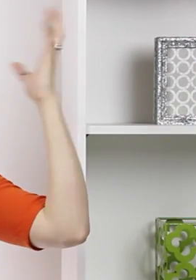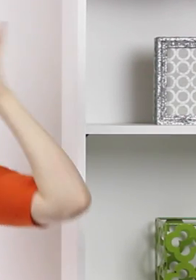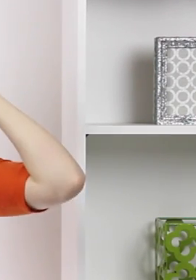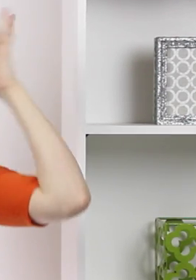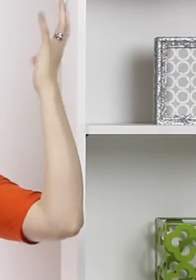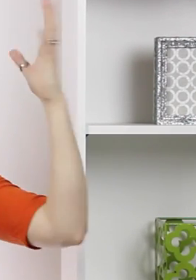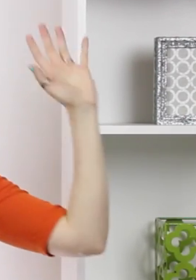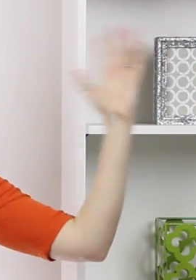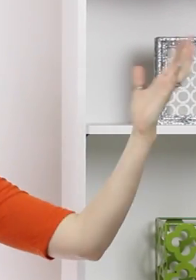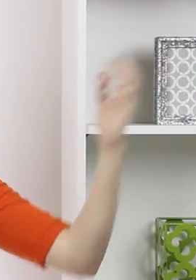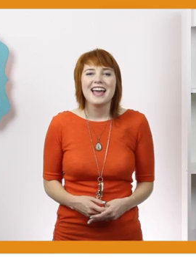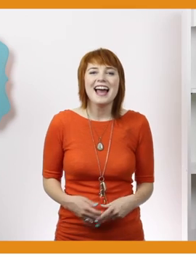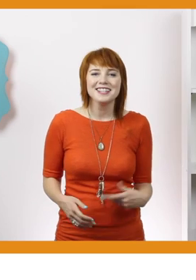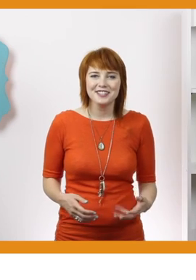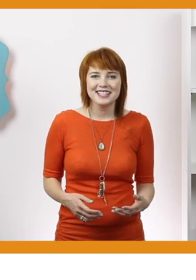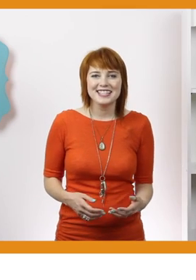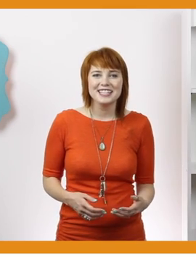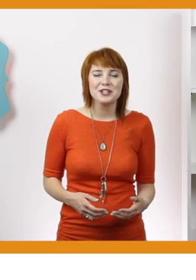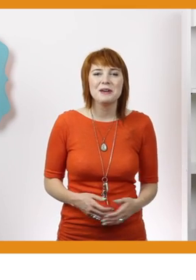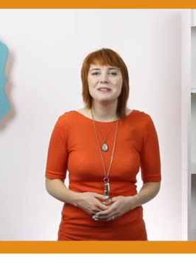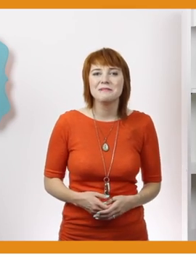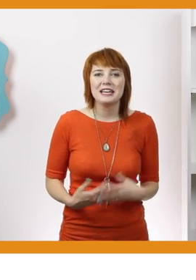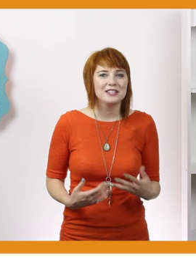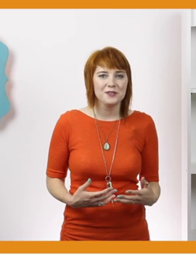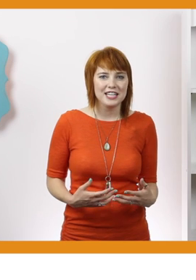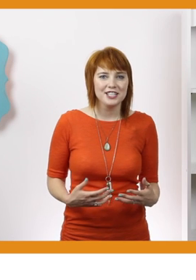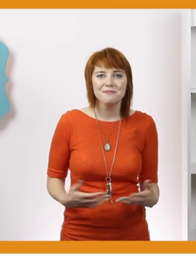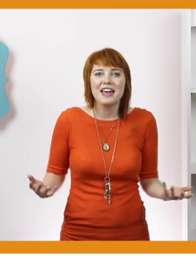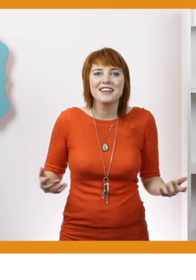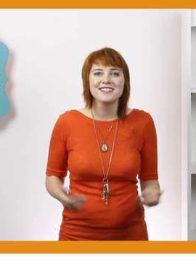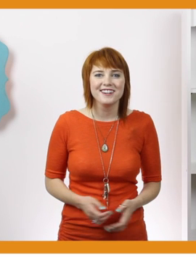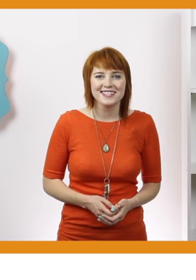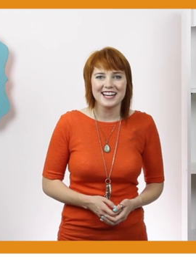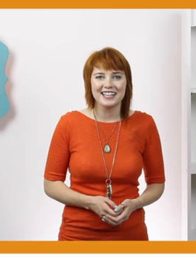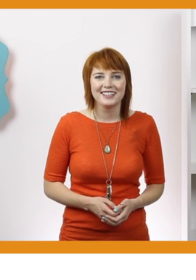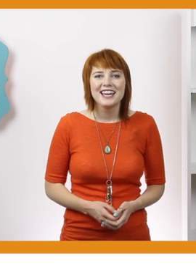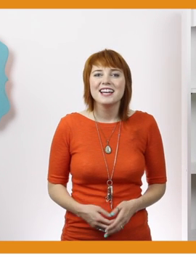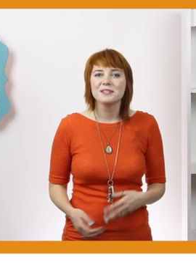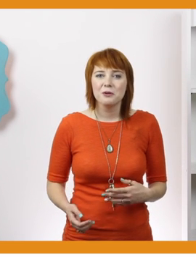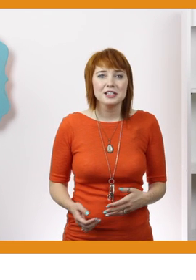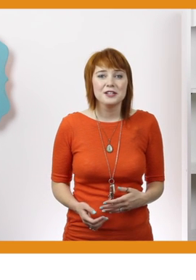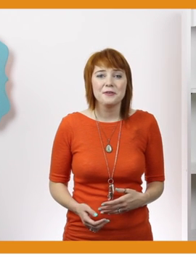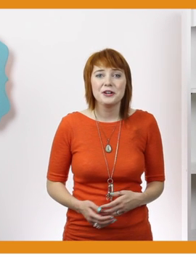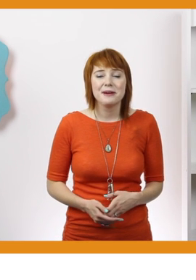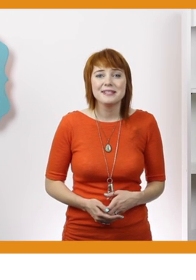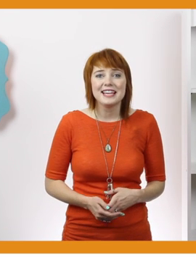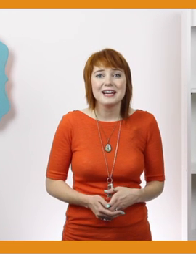your elk. As you're consistent your baby can make the association and then start signing. It's important to know that your baby's sign